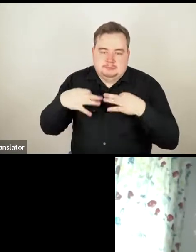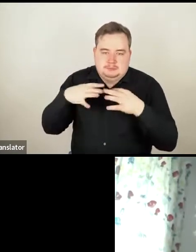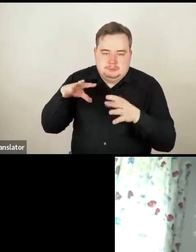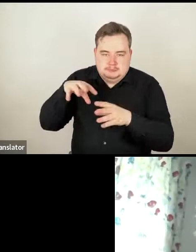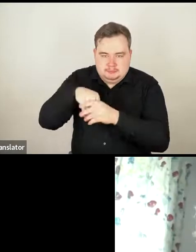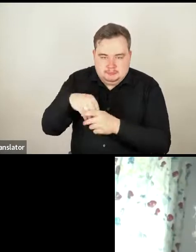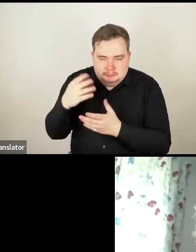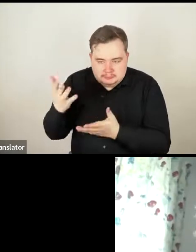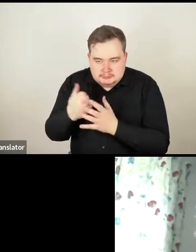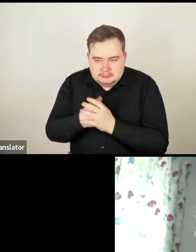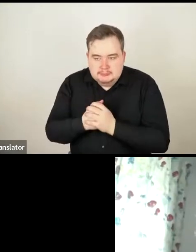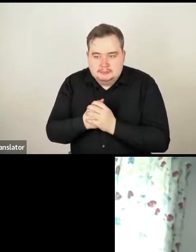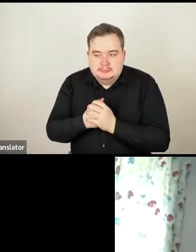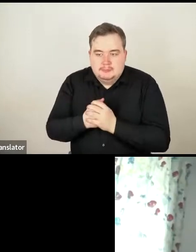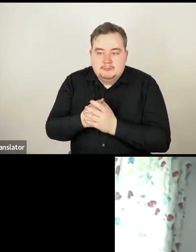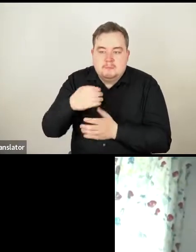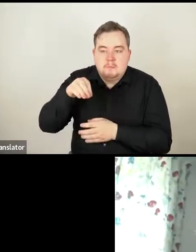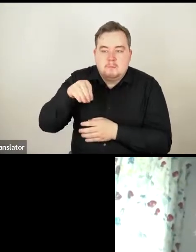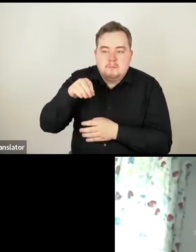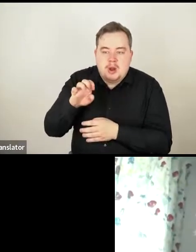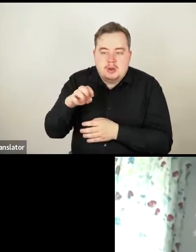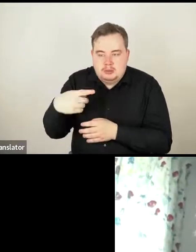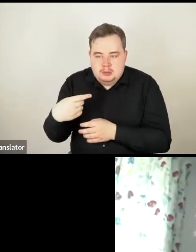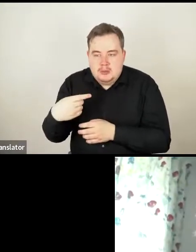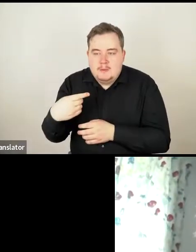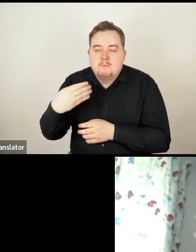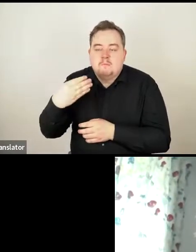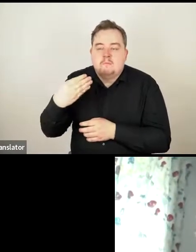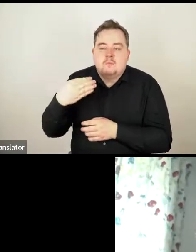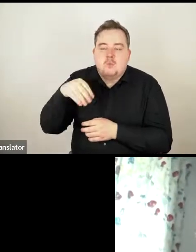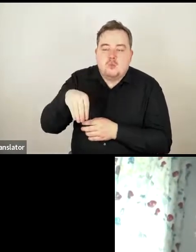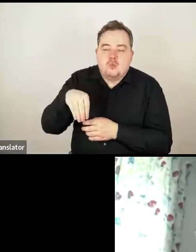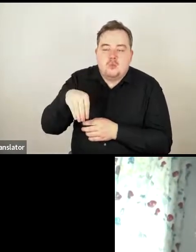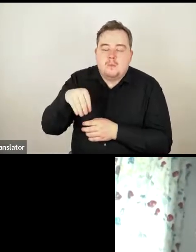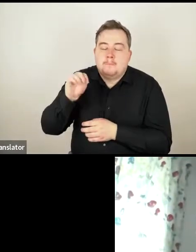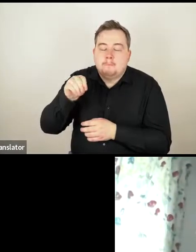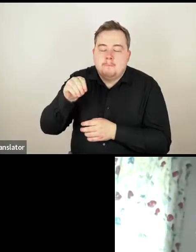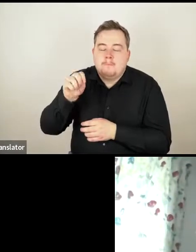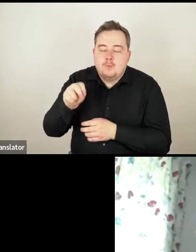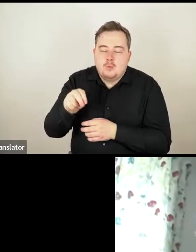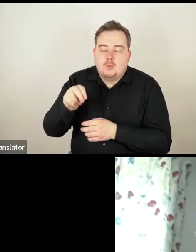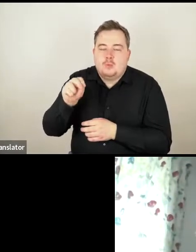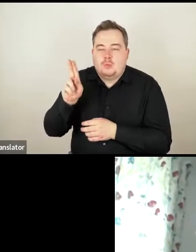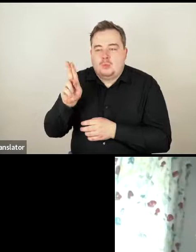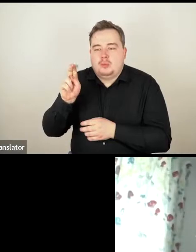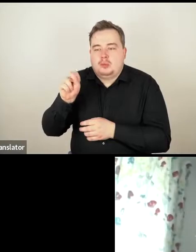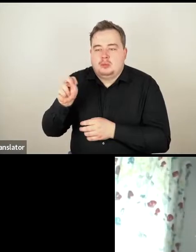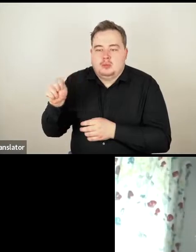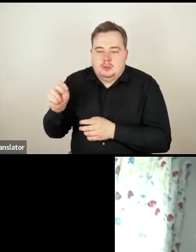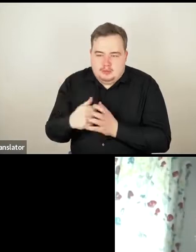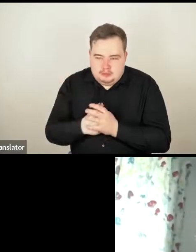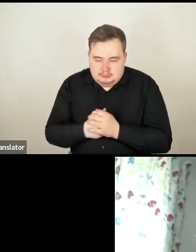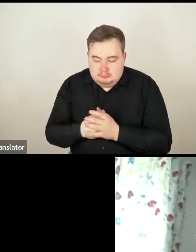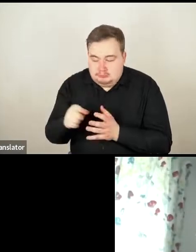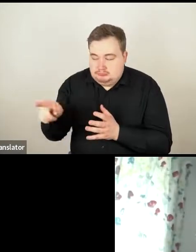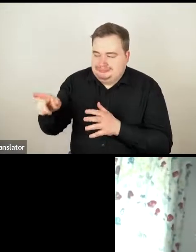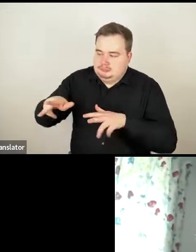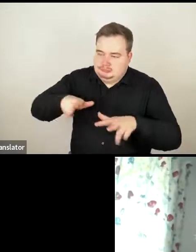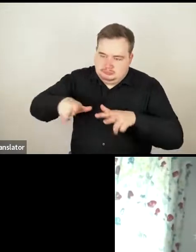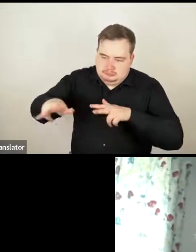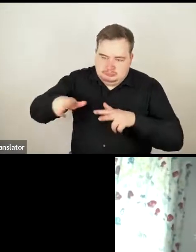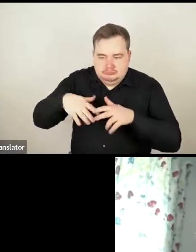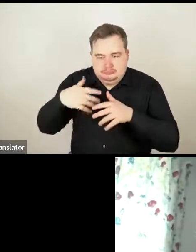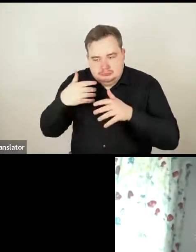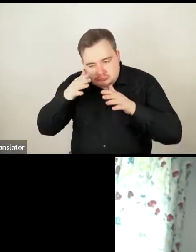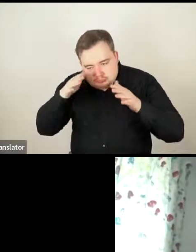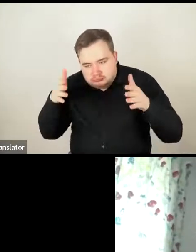last few years, among others in 2021, in conducting a participatory gender audit of the Parliament